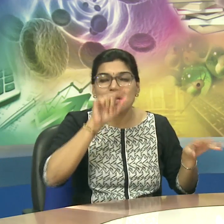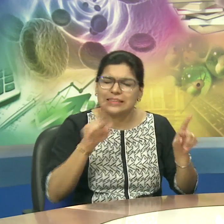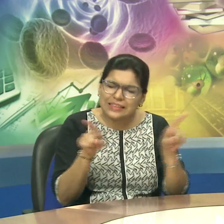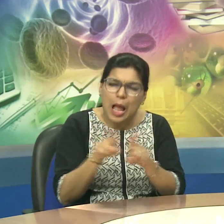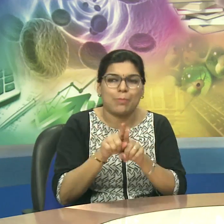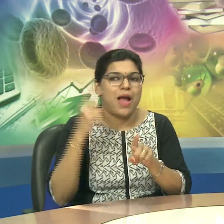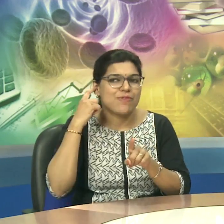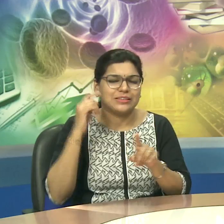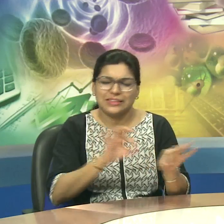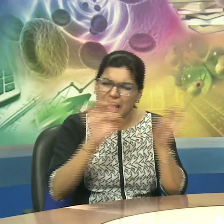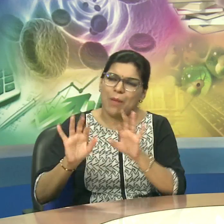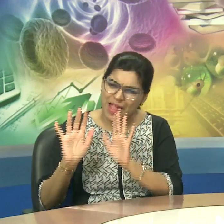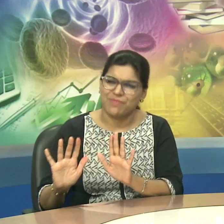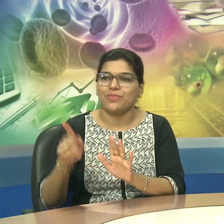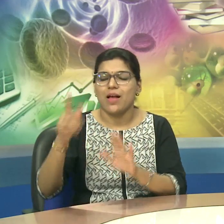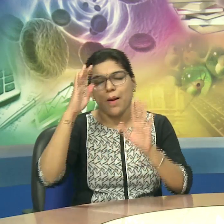It will speak just like parrot,